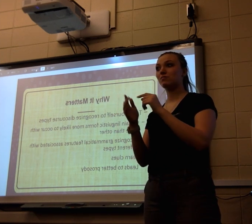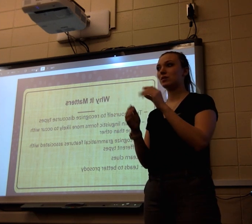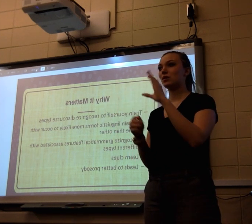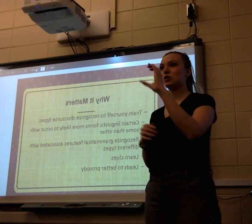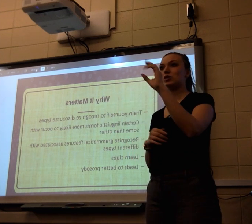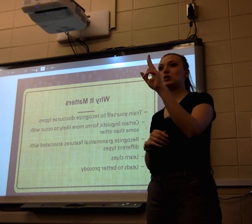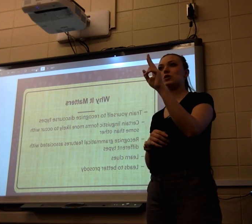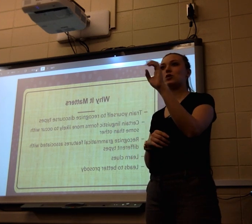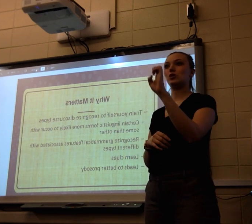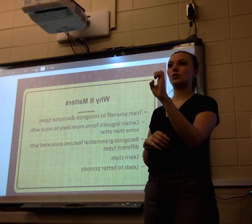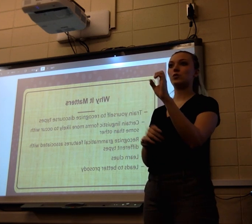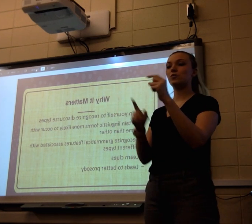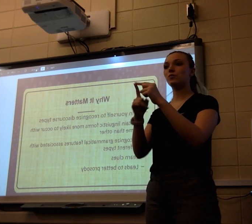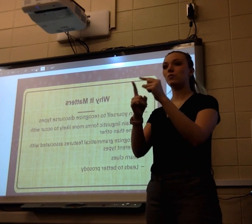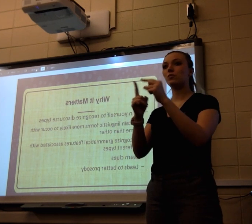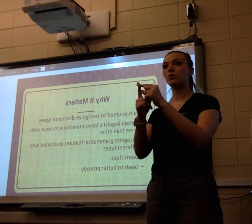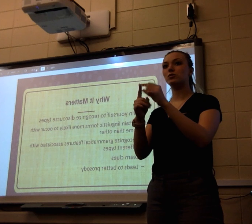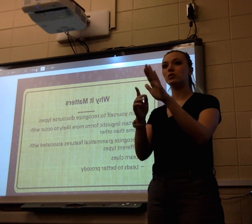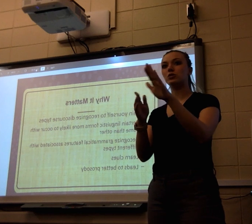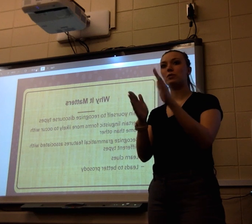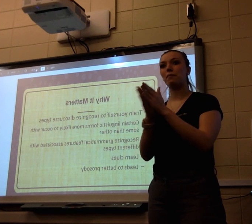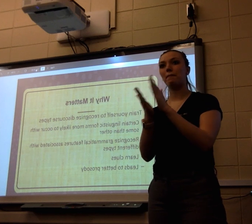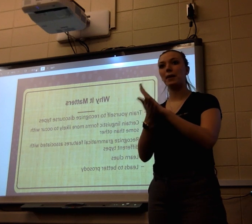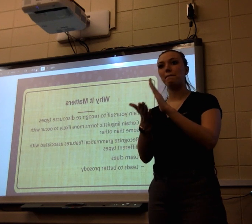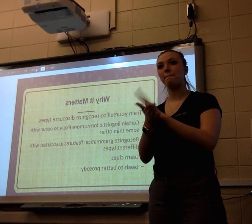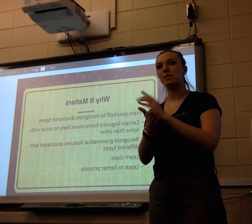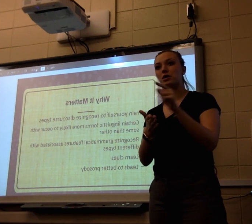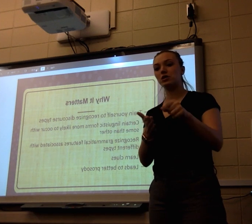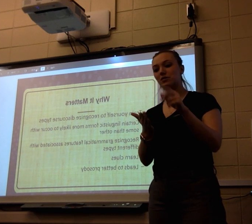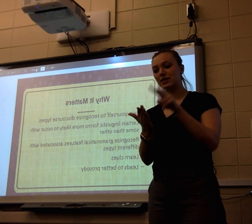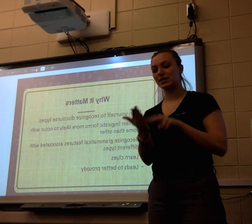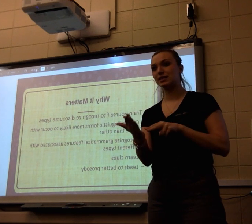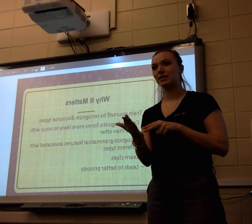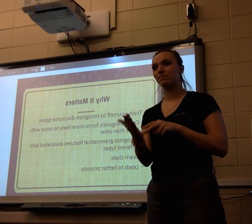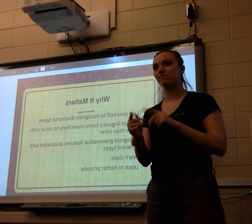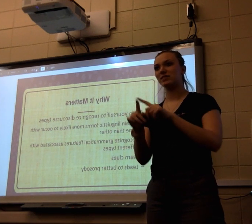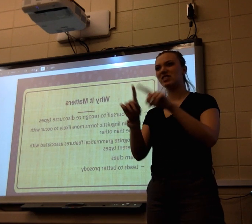Okay? And this will probably be the one part that students often get confused on, and it's okay. We'll